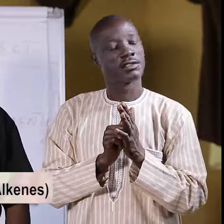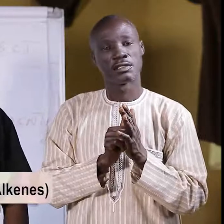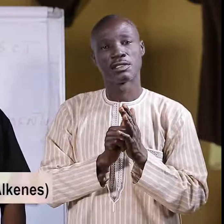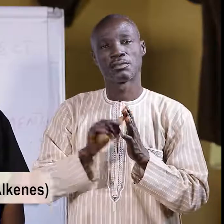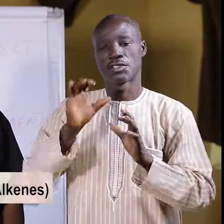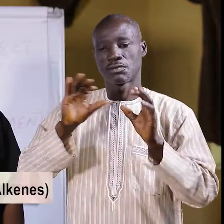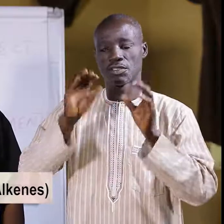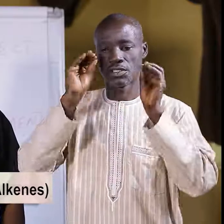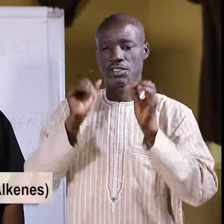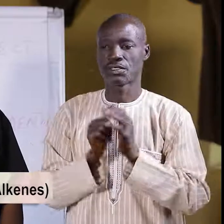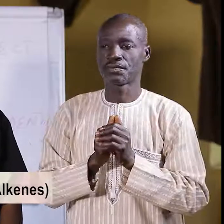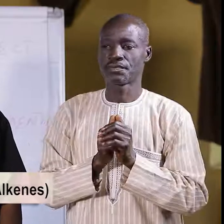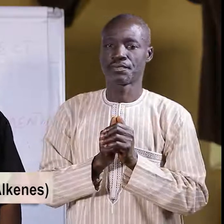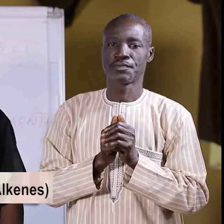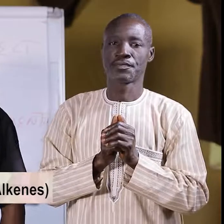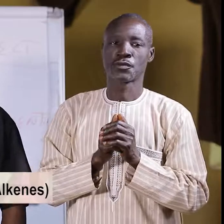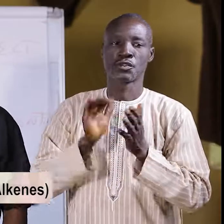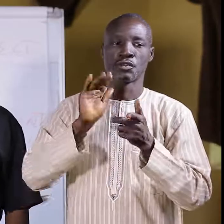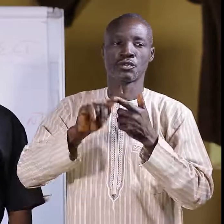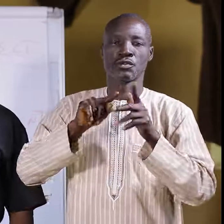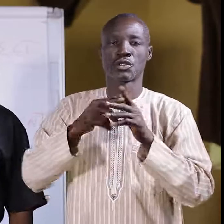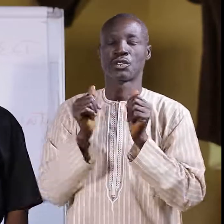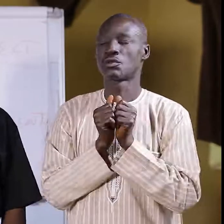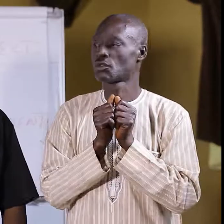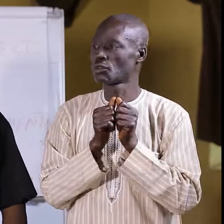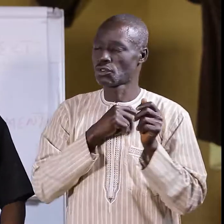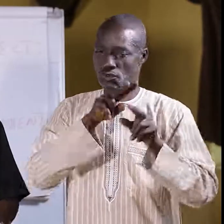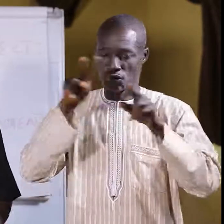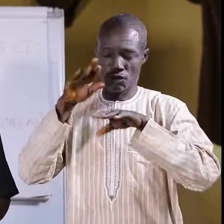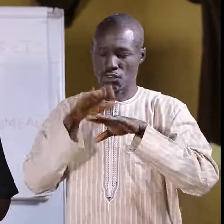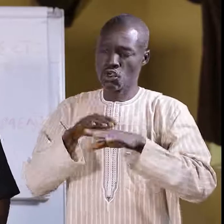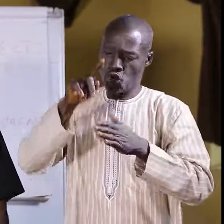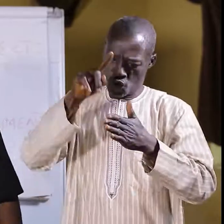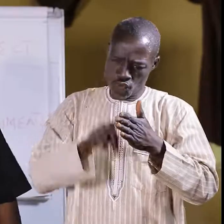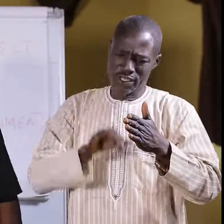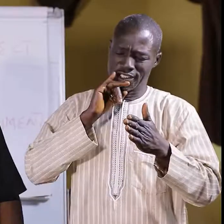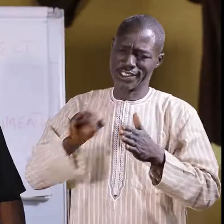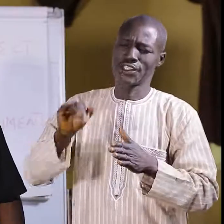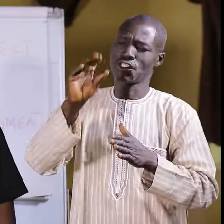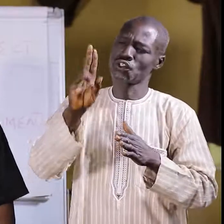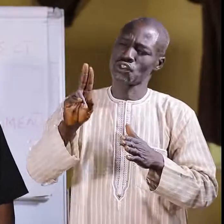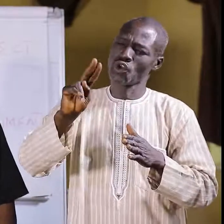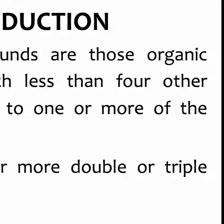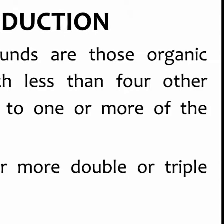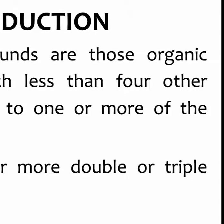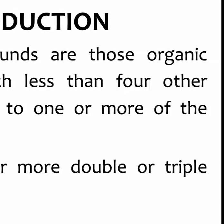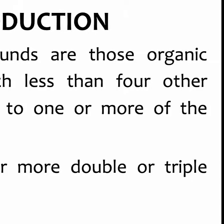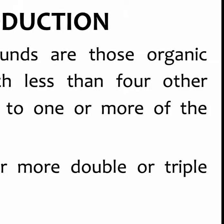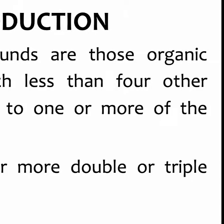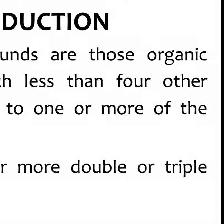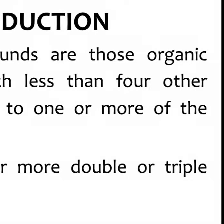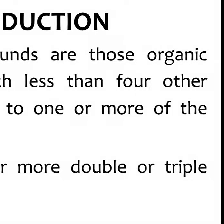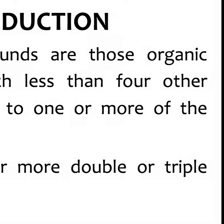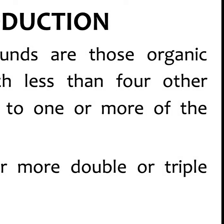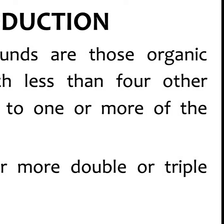Ishaku. To start with, let us look at what is this unsaturated hydrocarbons.